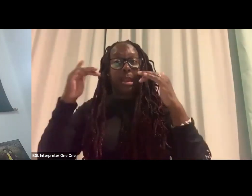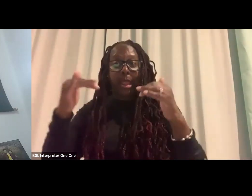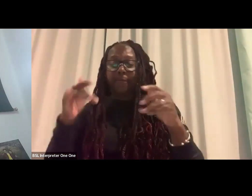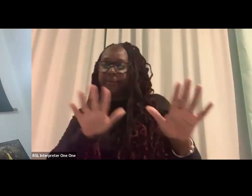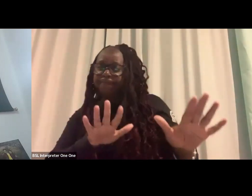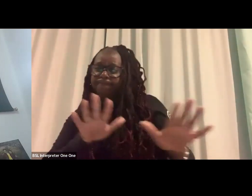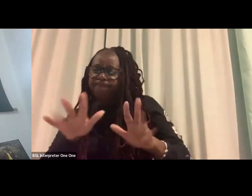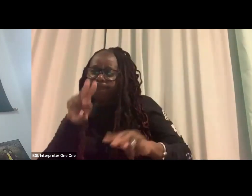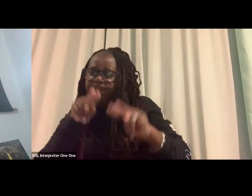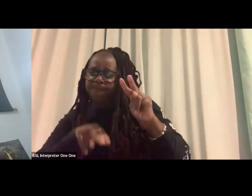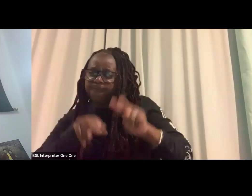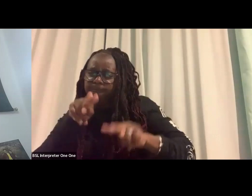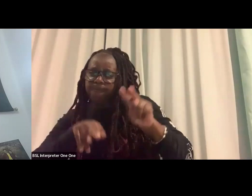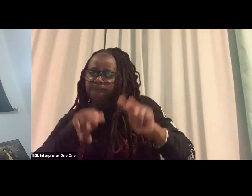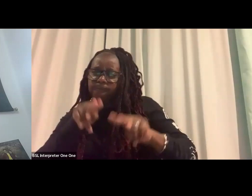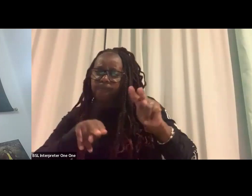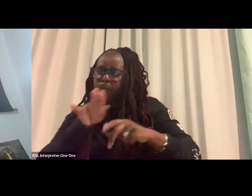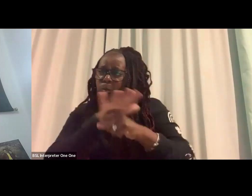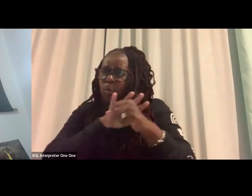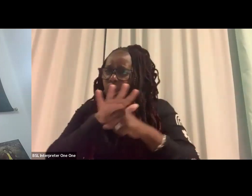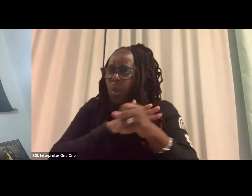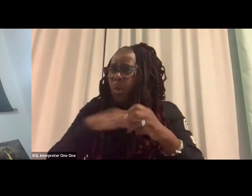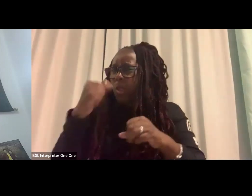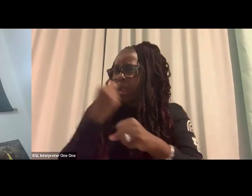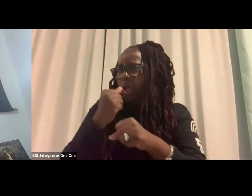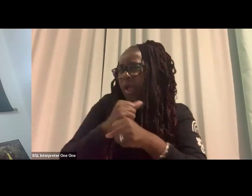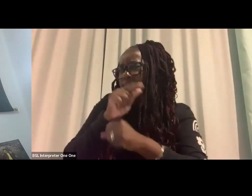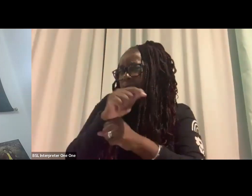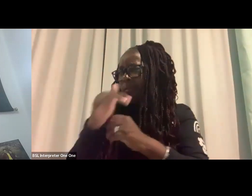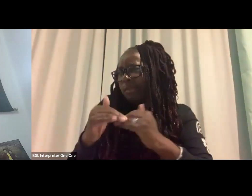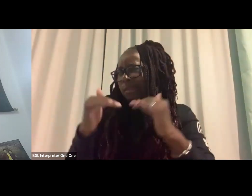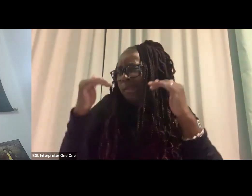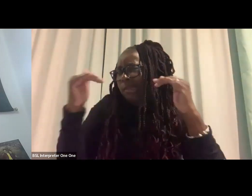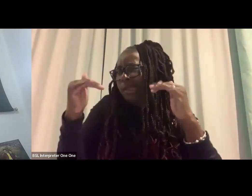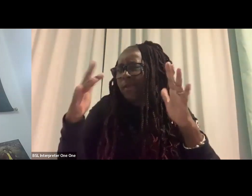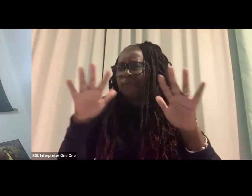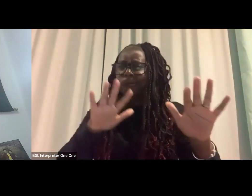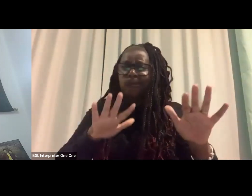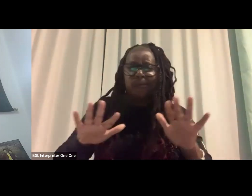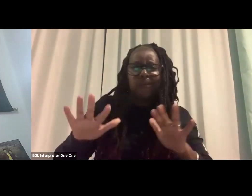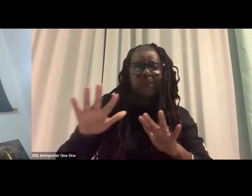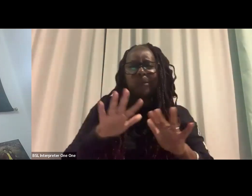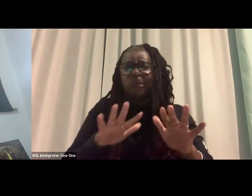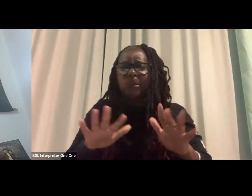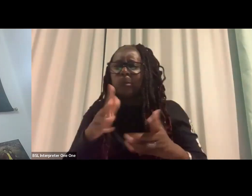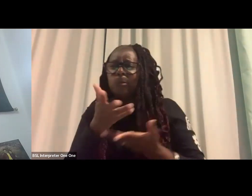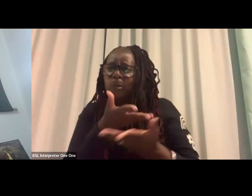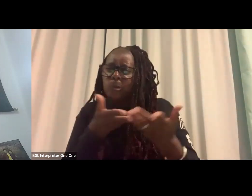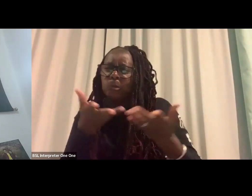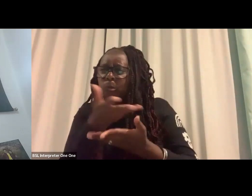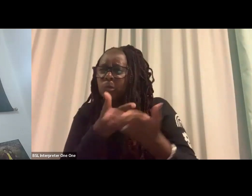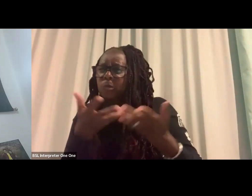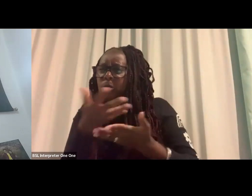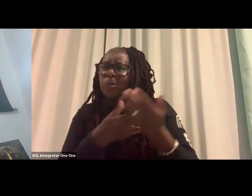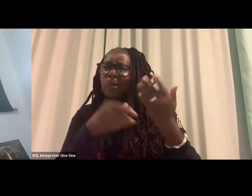study whether the local government and the local level or the county level, the committee, the plans